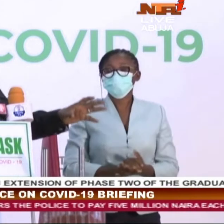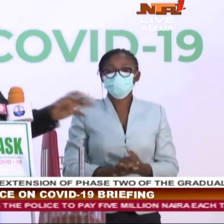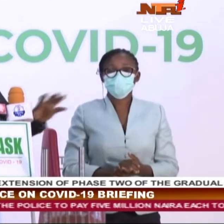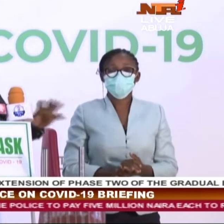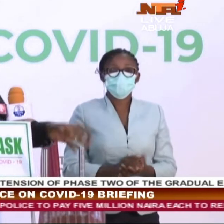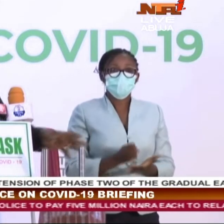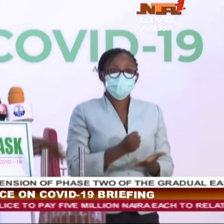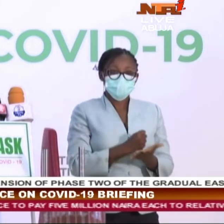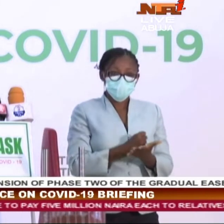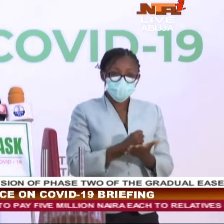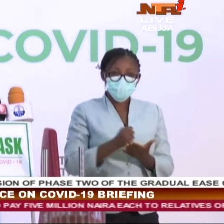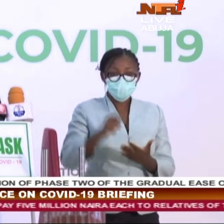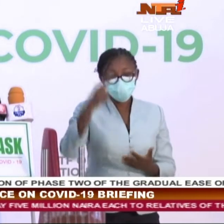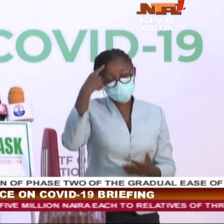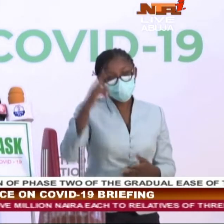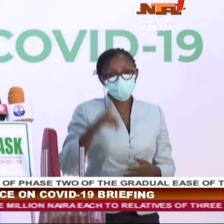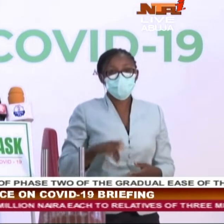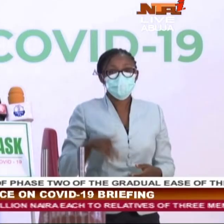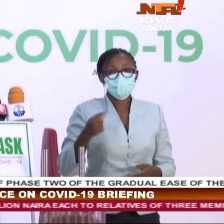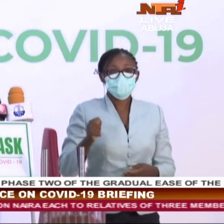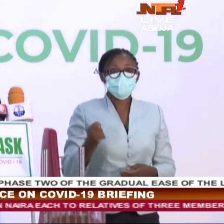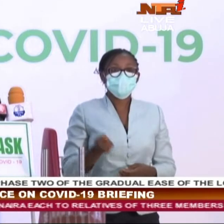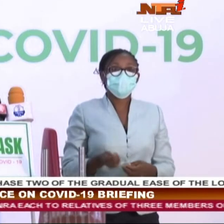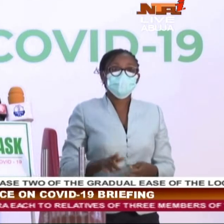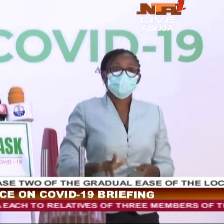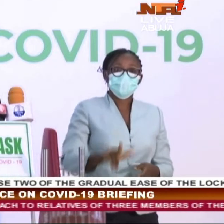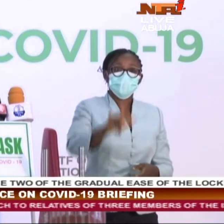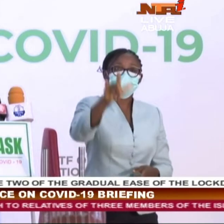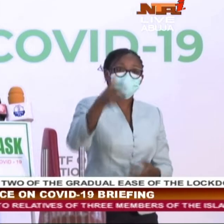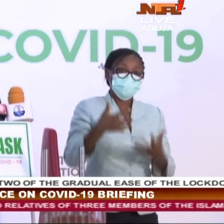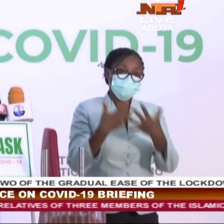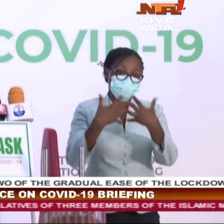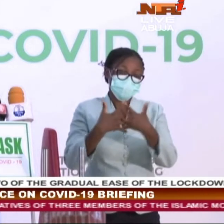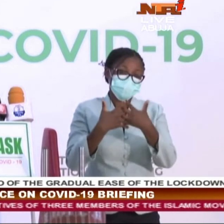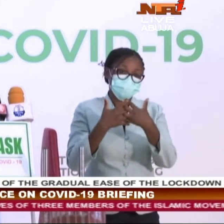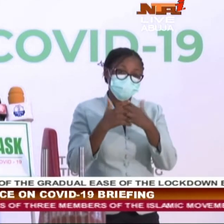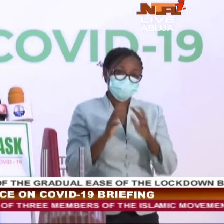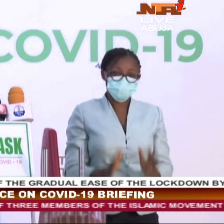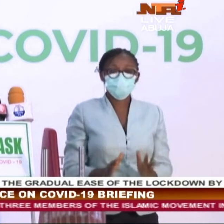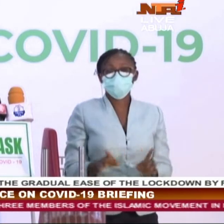Salaries for the pilots and the cabin crew is one of it.